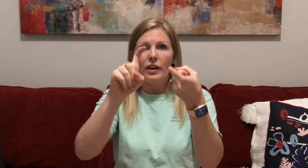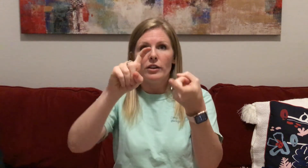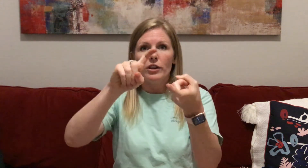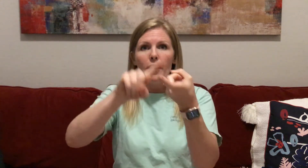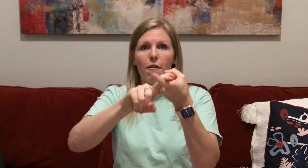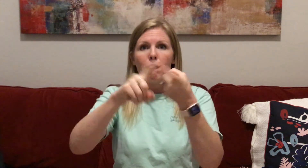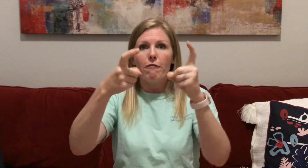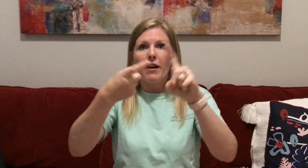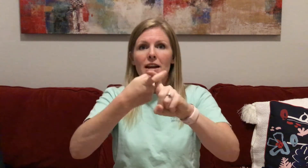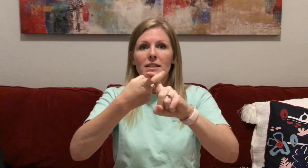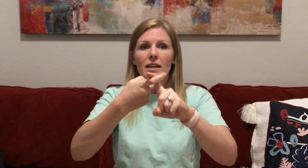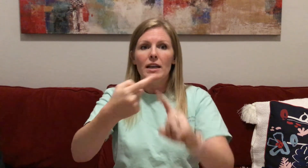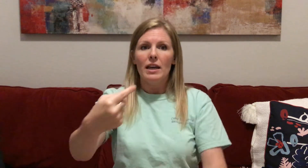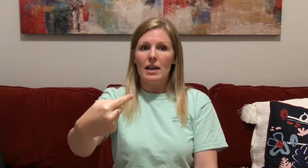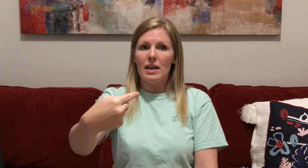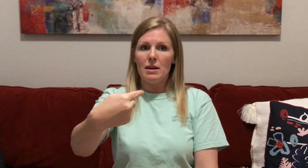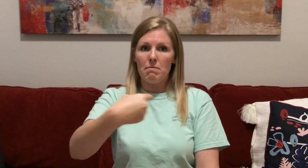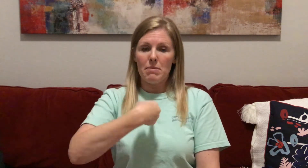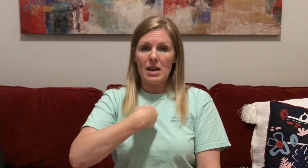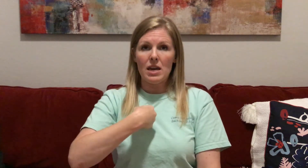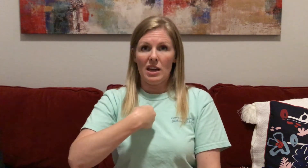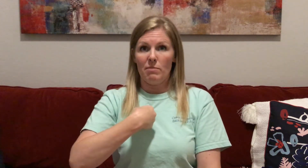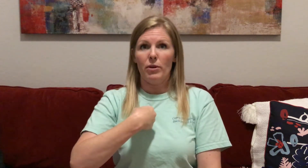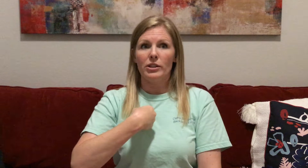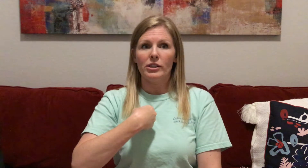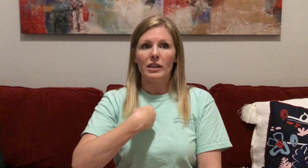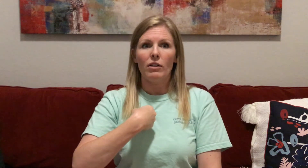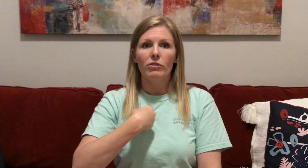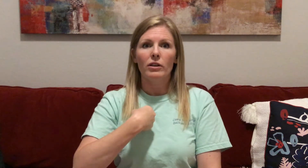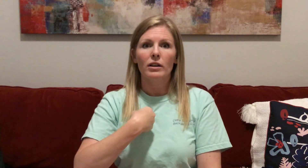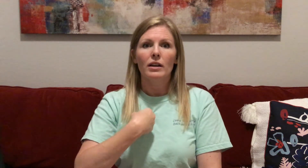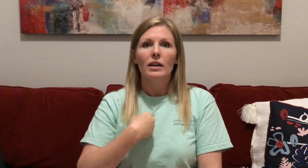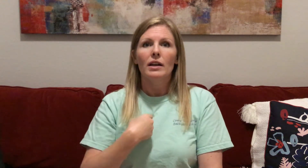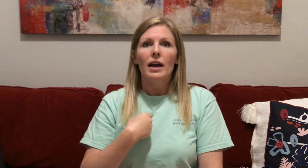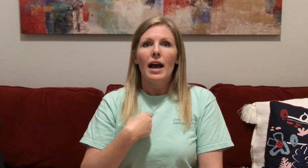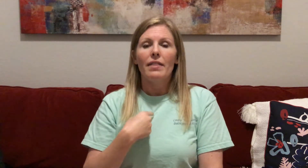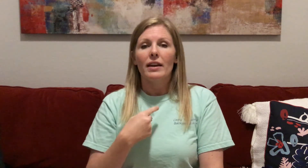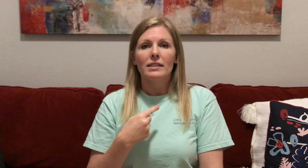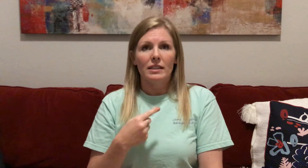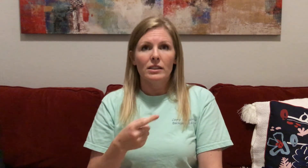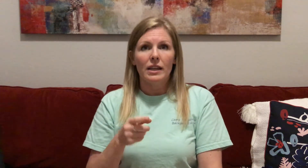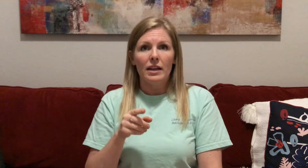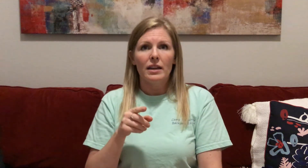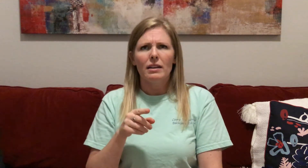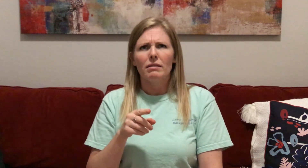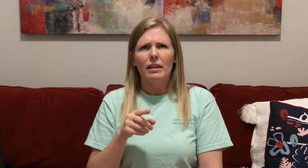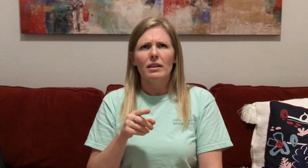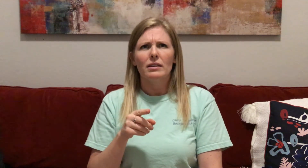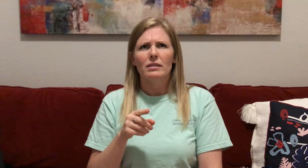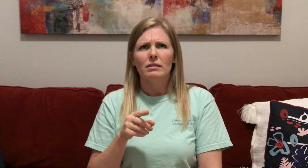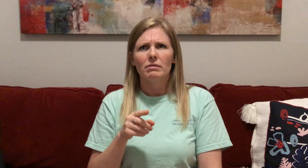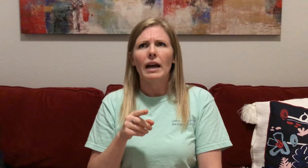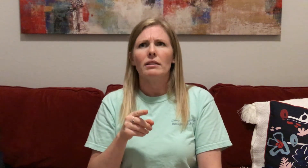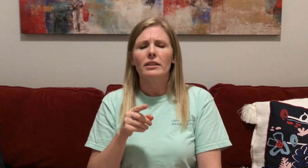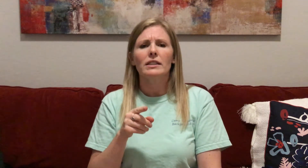fingers, friend in me, and you point to yourself, and then it's going to say it, you're going to say it